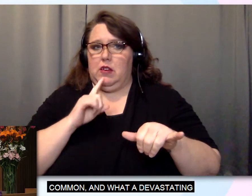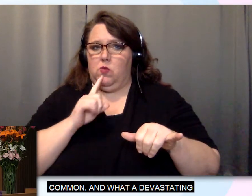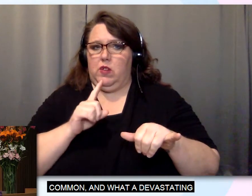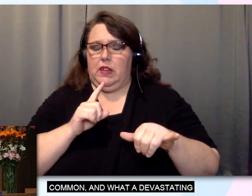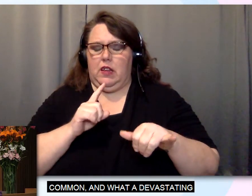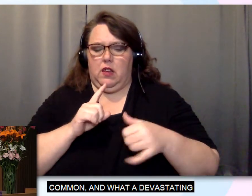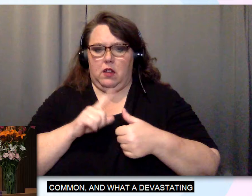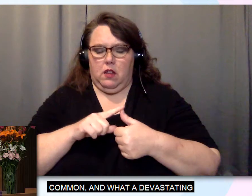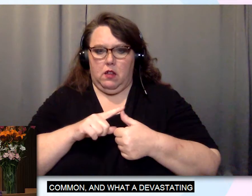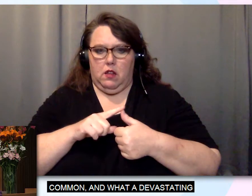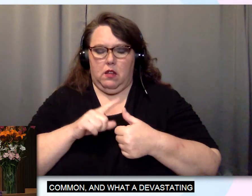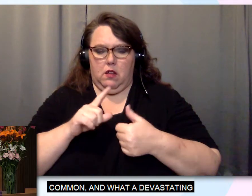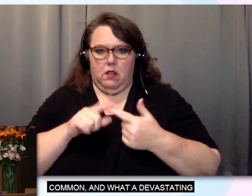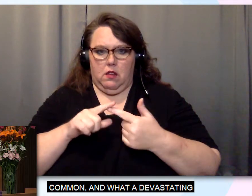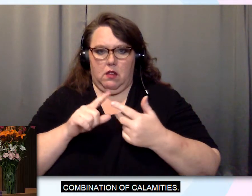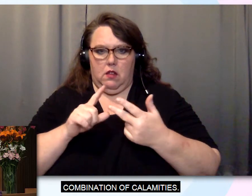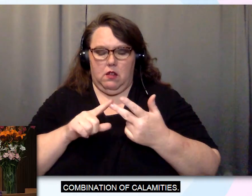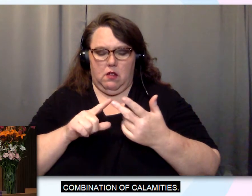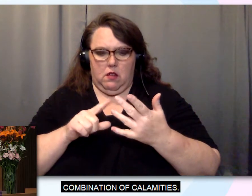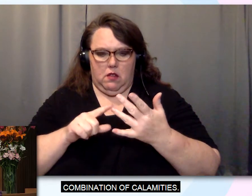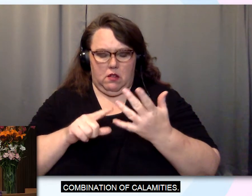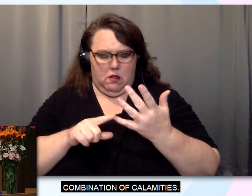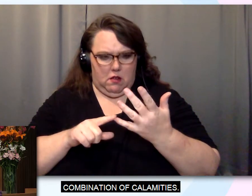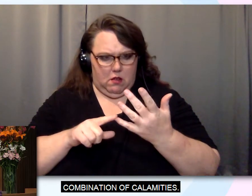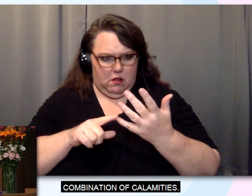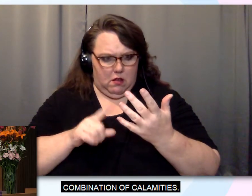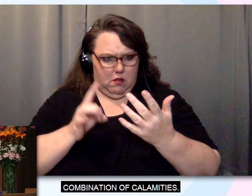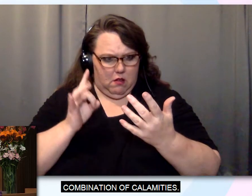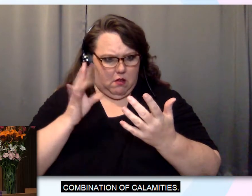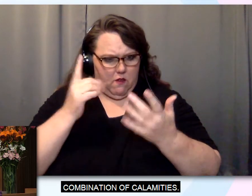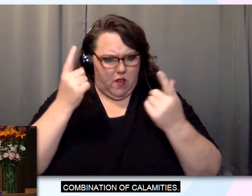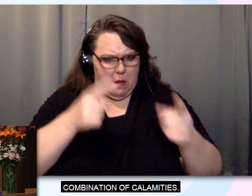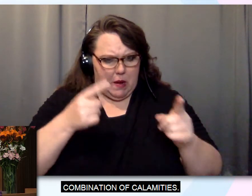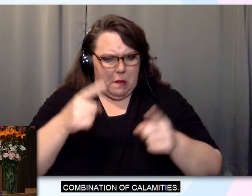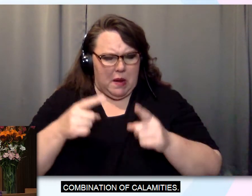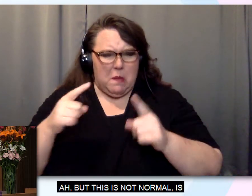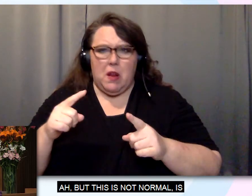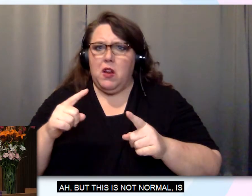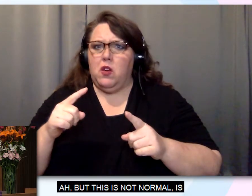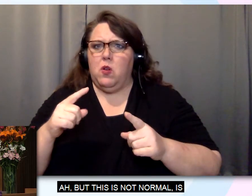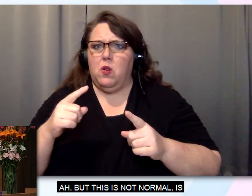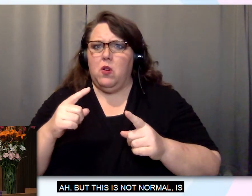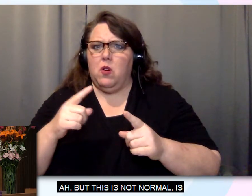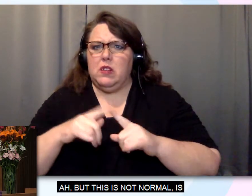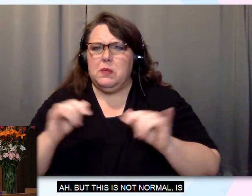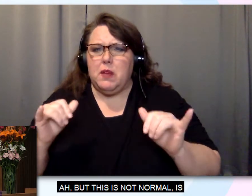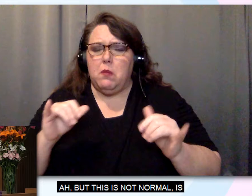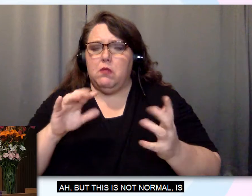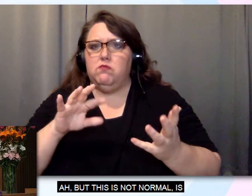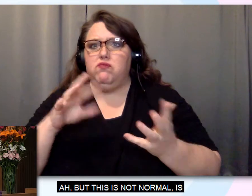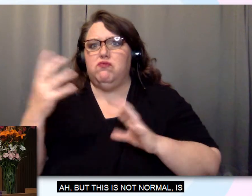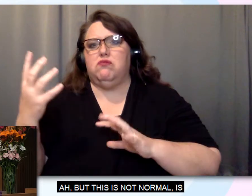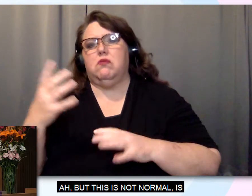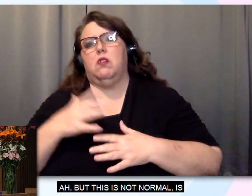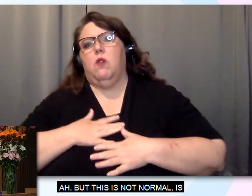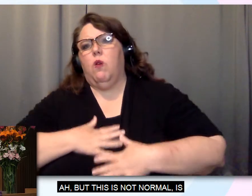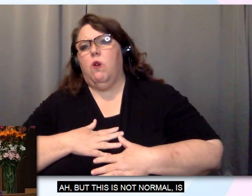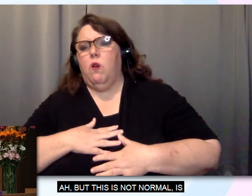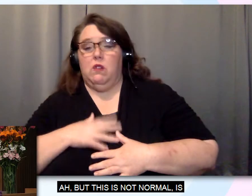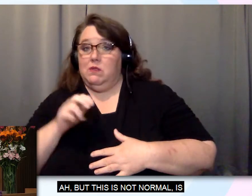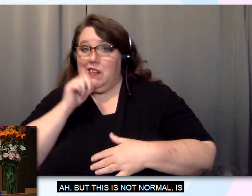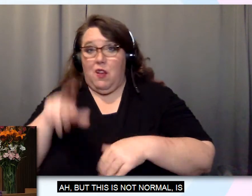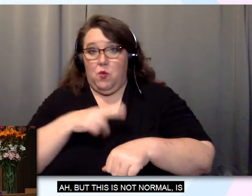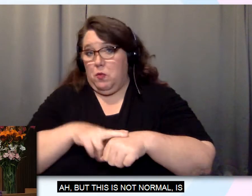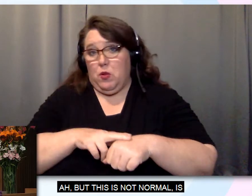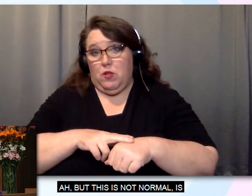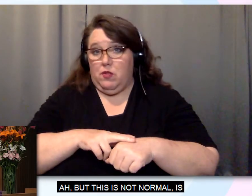what a devastating combination of calamities. Ah, but, you know, this is not normal, is